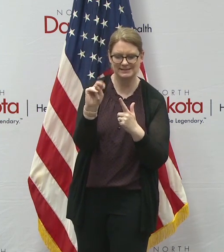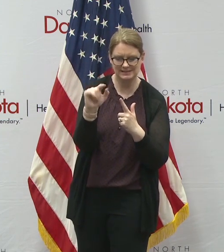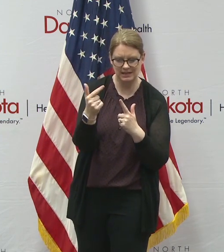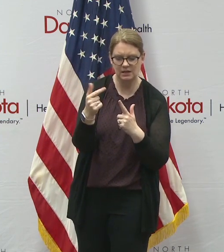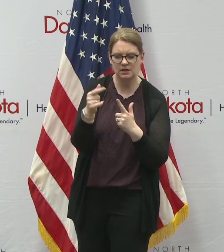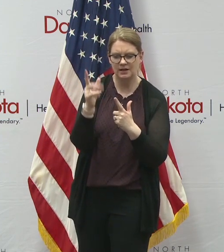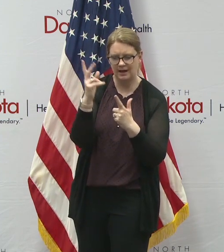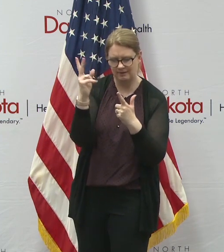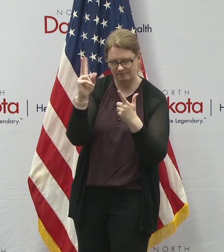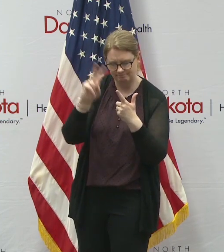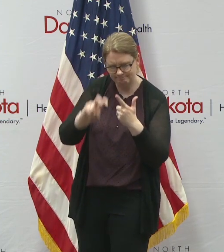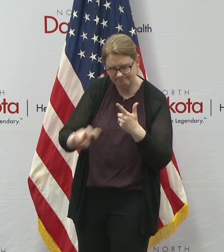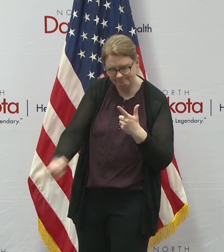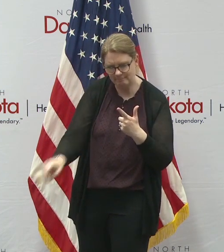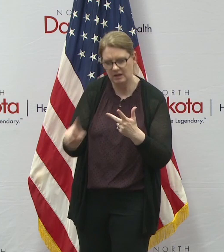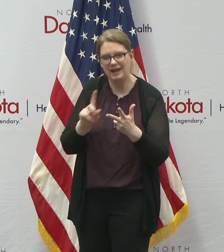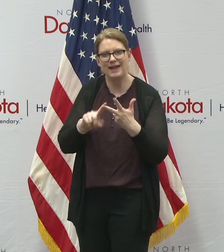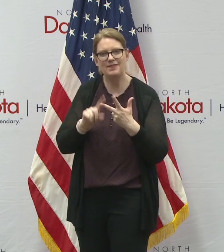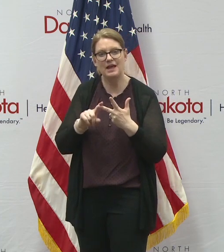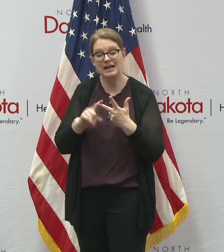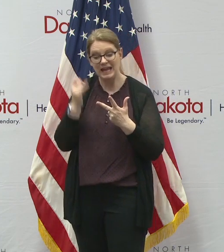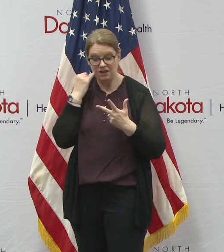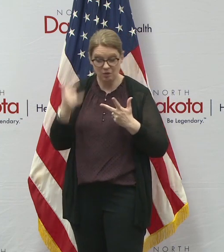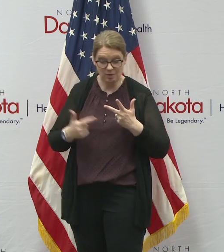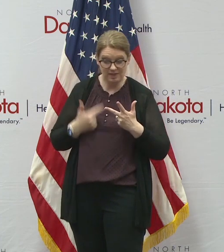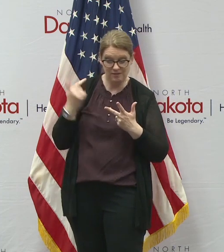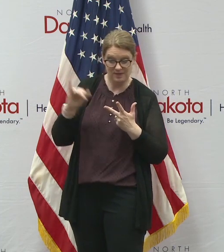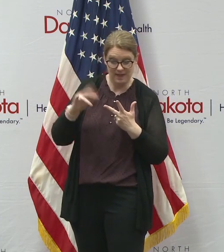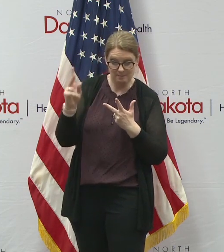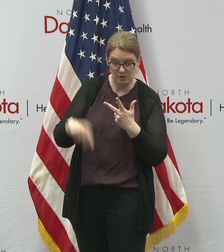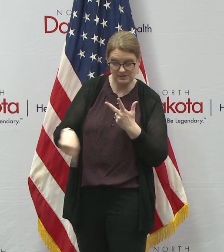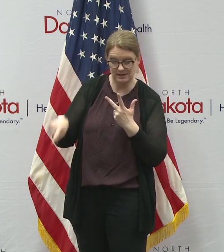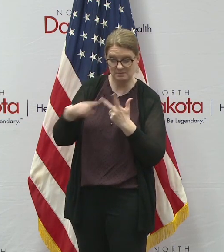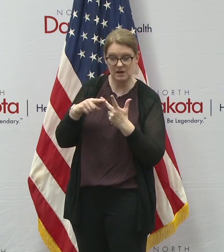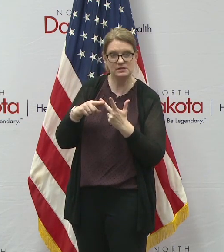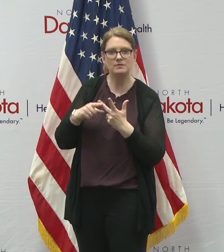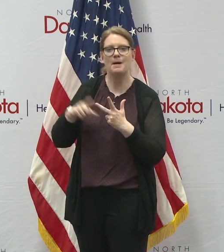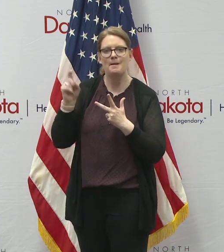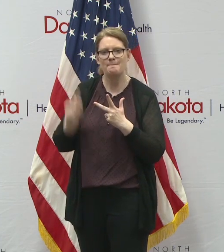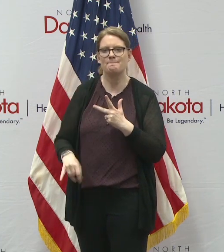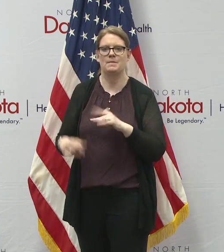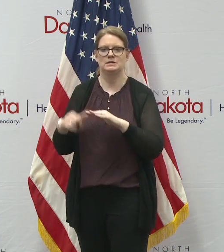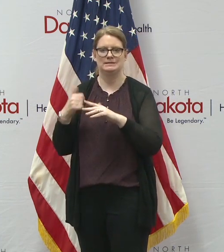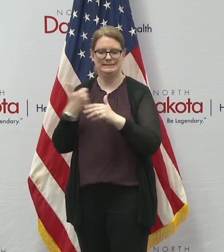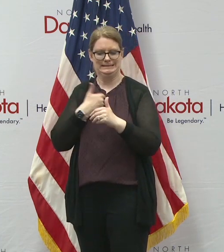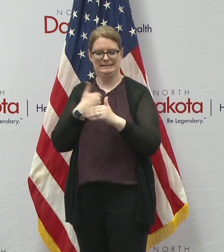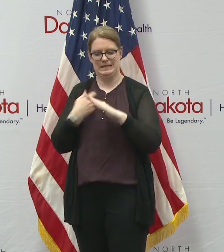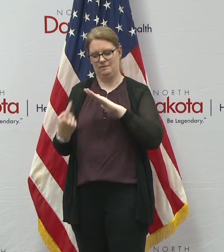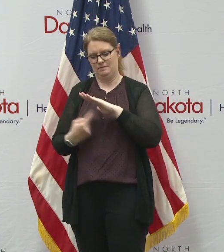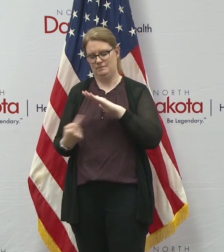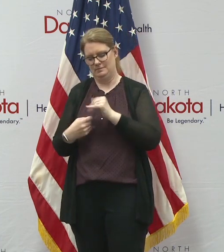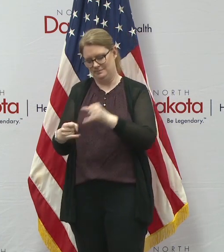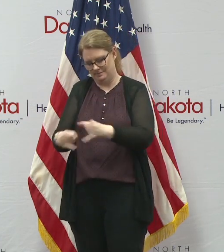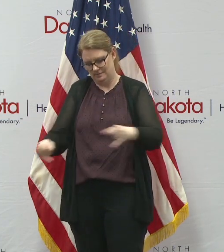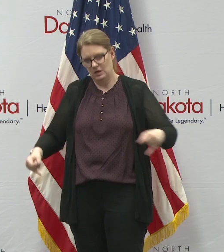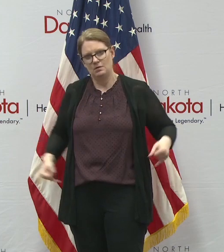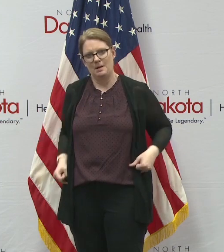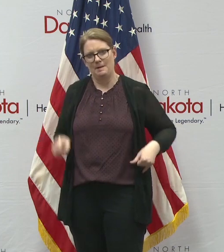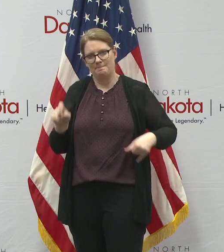positives is the rifle strategy that's going to allow us to slow the spread with the least amount of government mandates on everybody else.